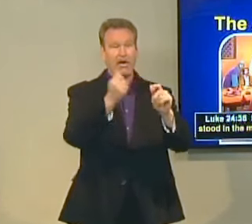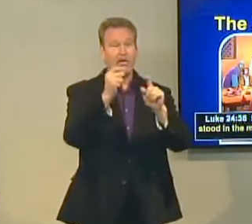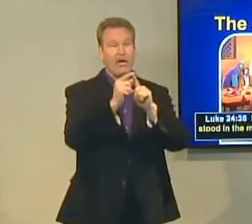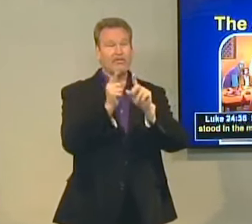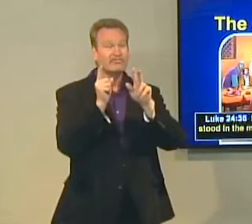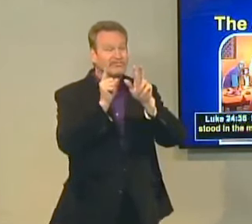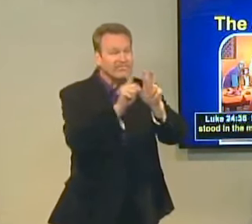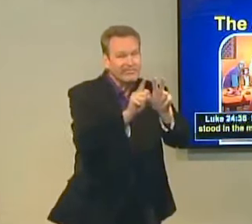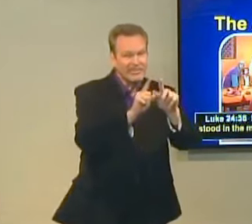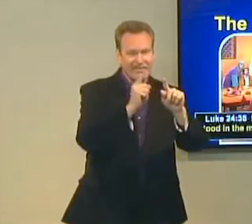see Jesus Christ there.